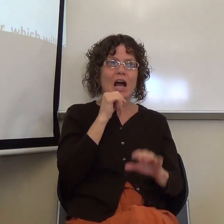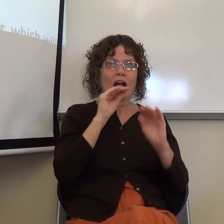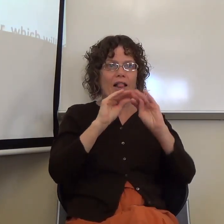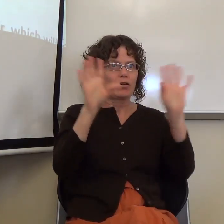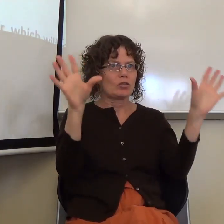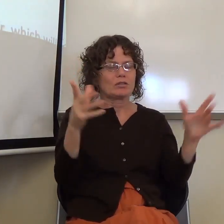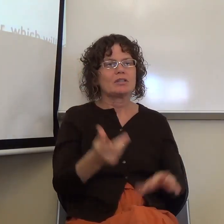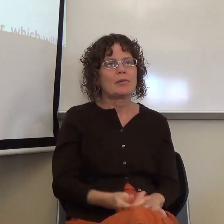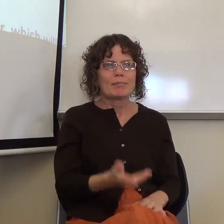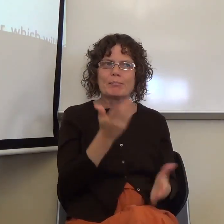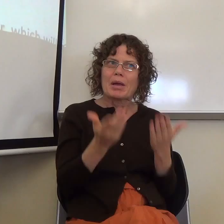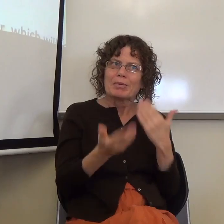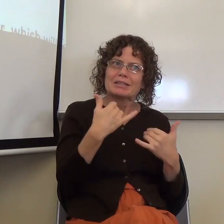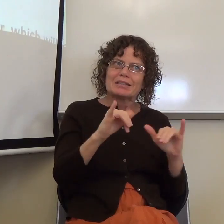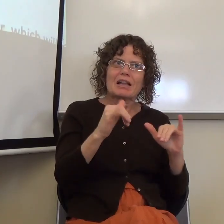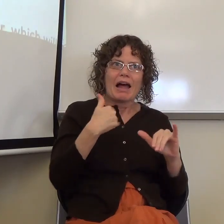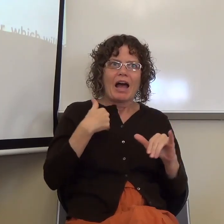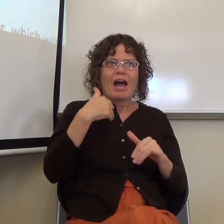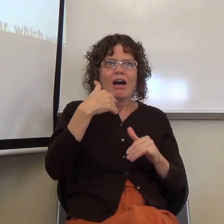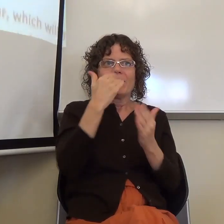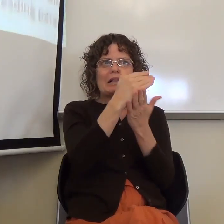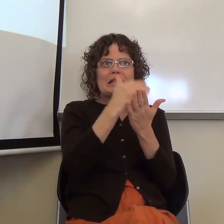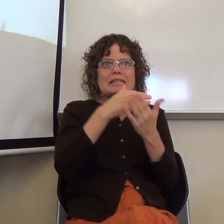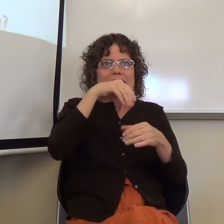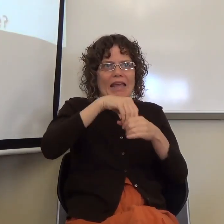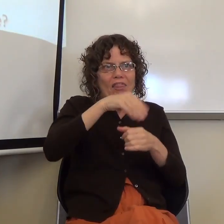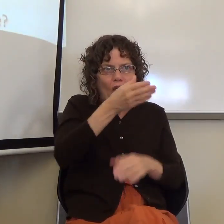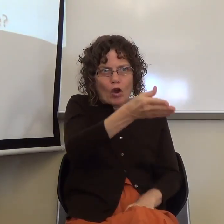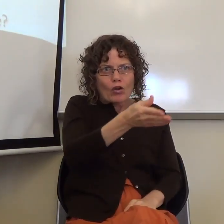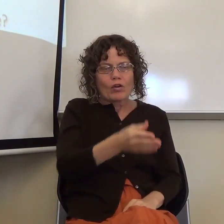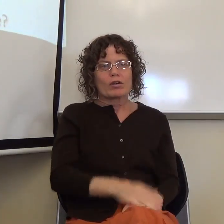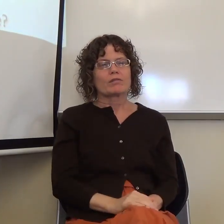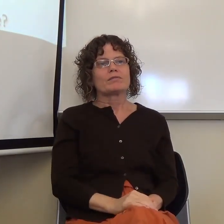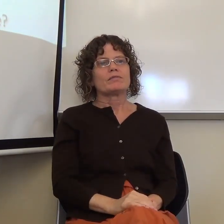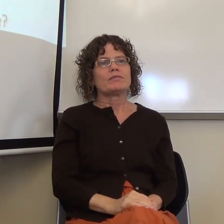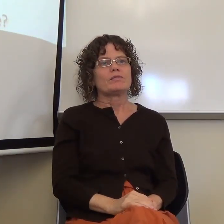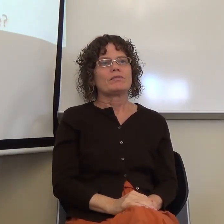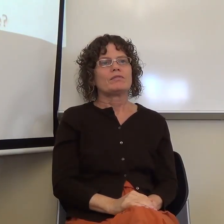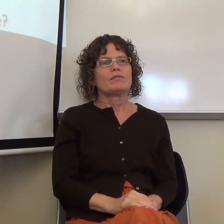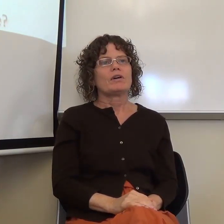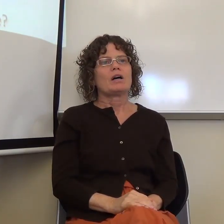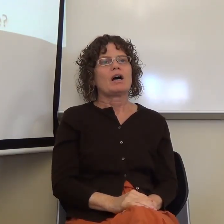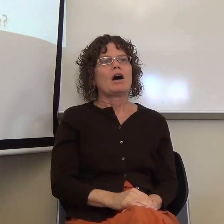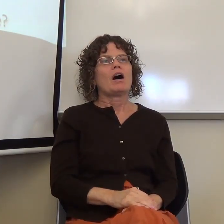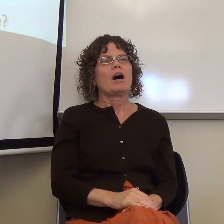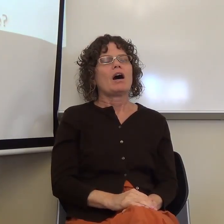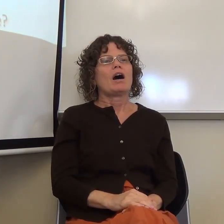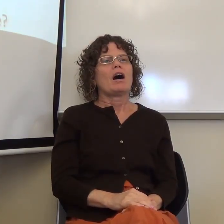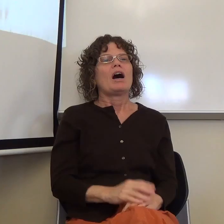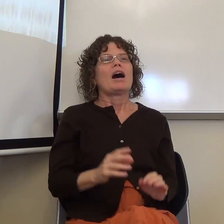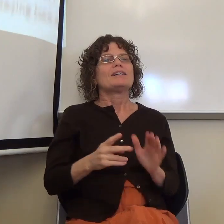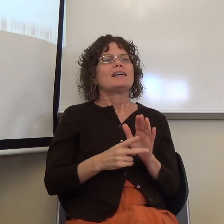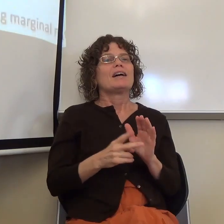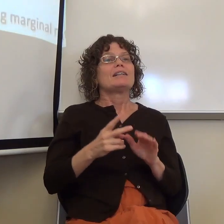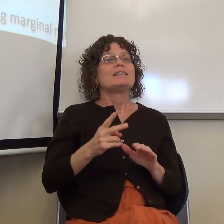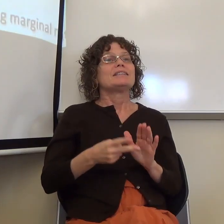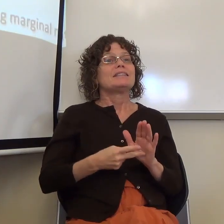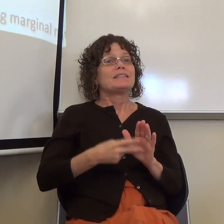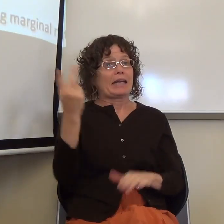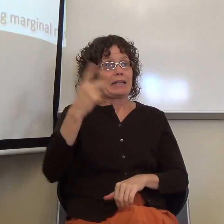one, okay? On the second read-through, now that was just the first read-through. What